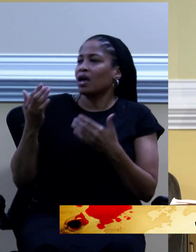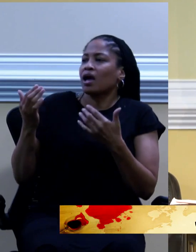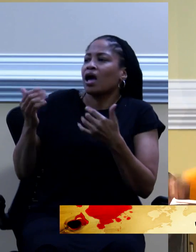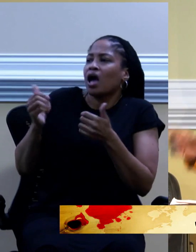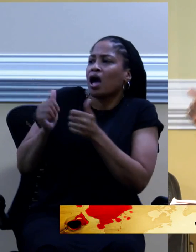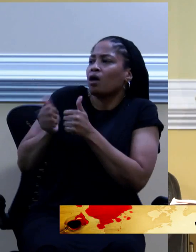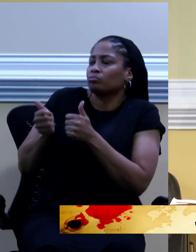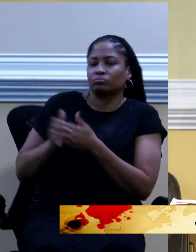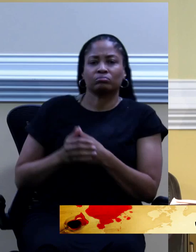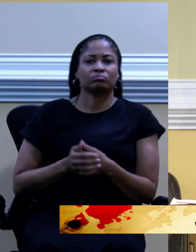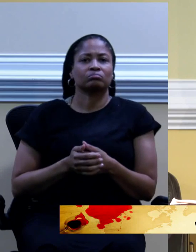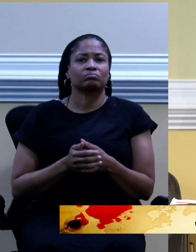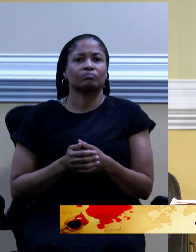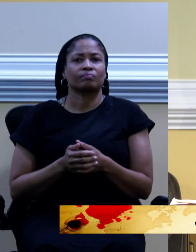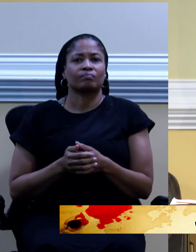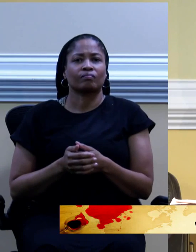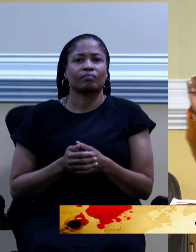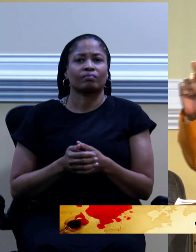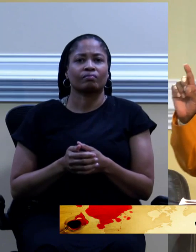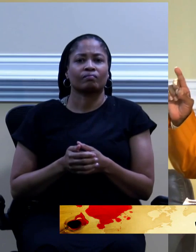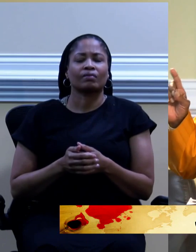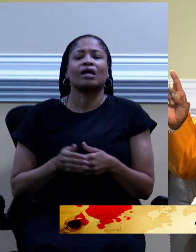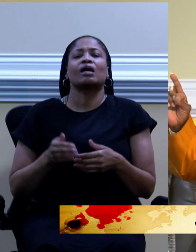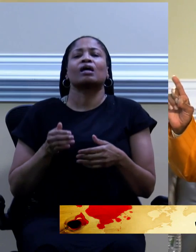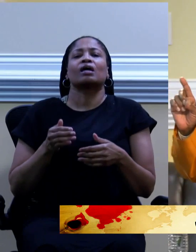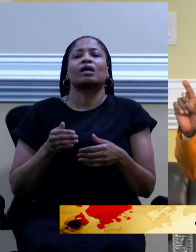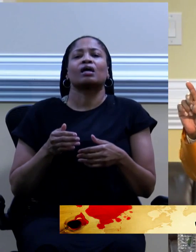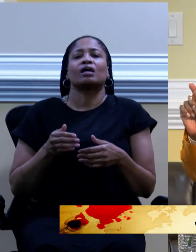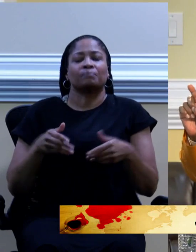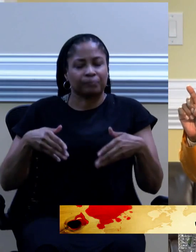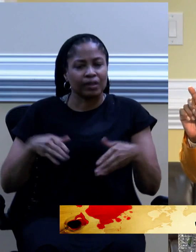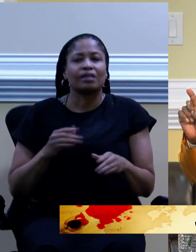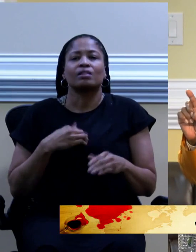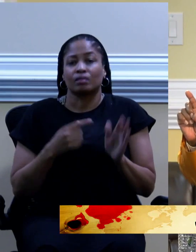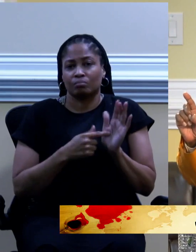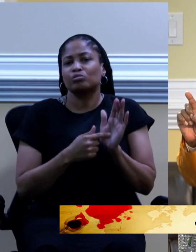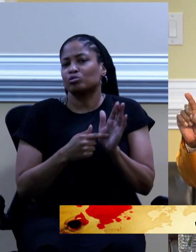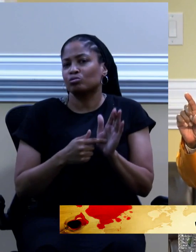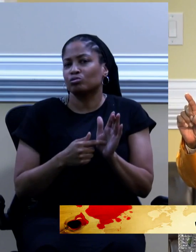So let's put this, let me show you what we're going to do now.